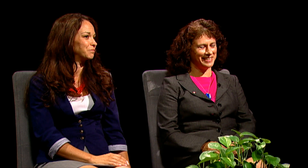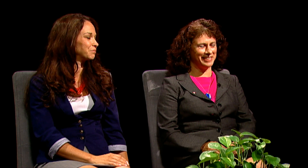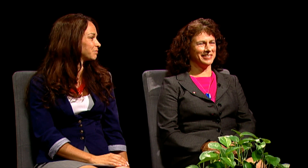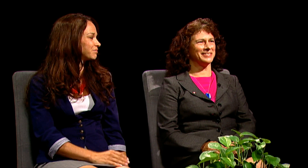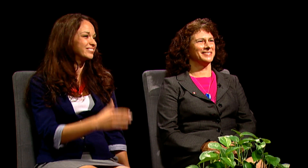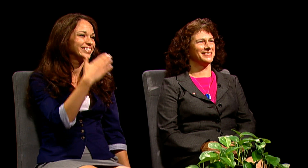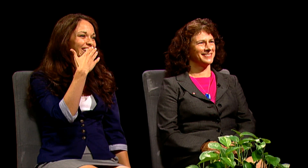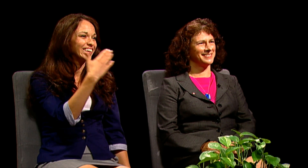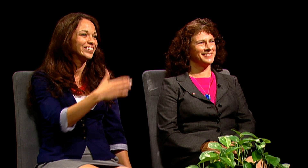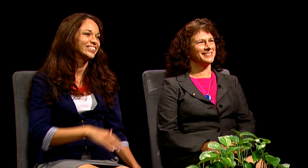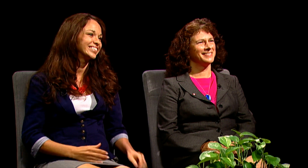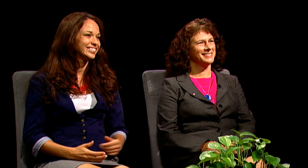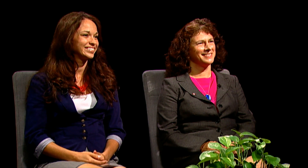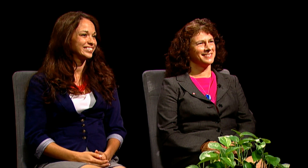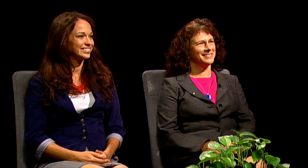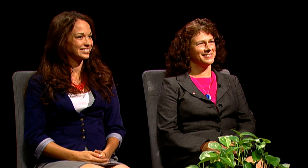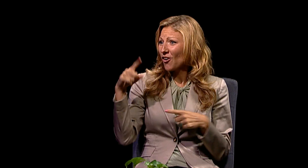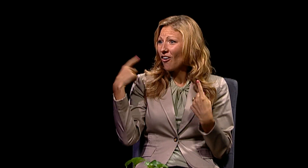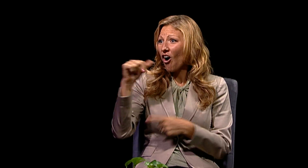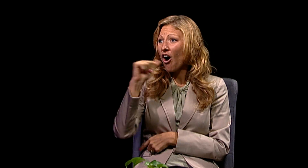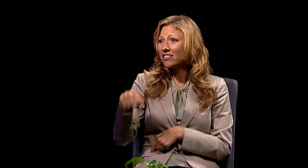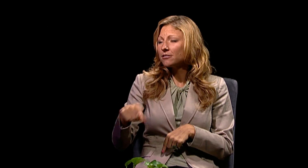News. Thank you.